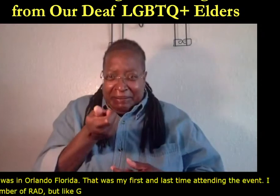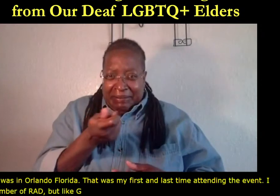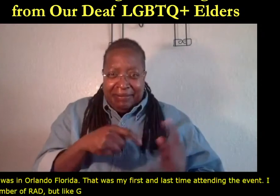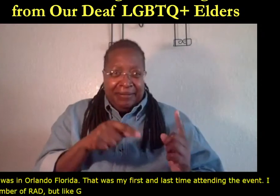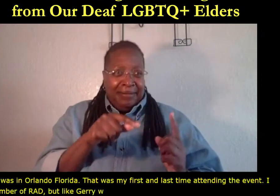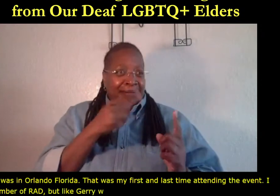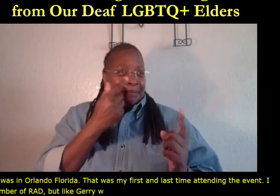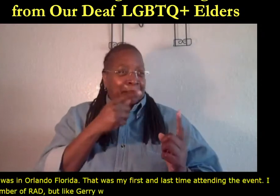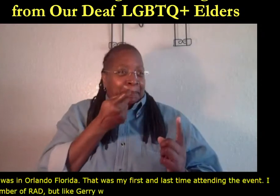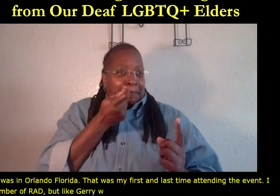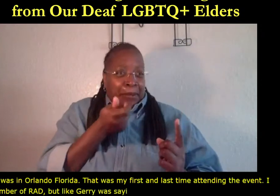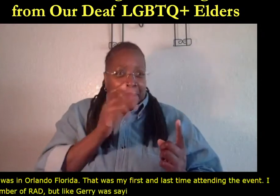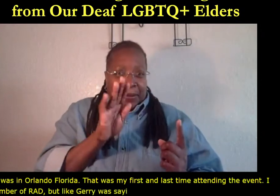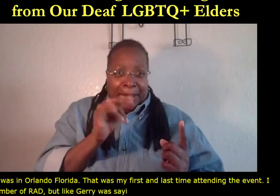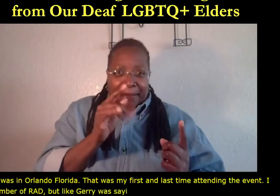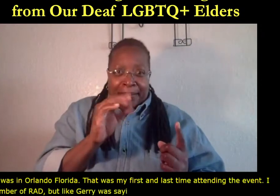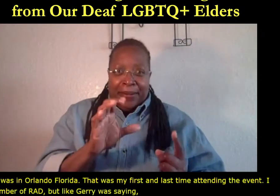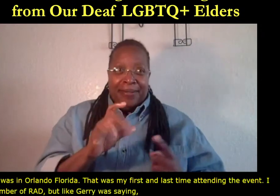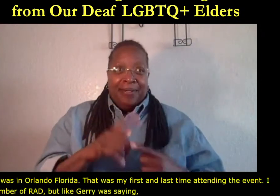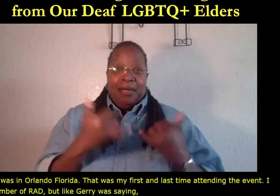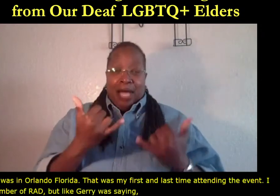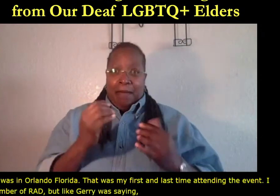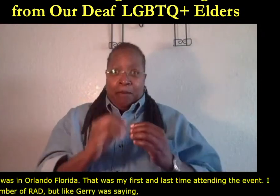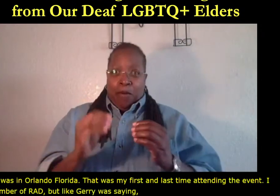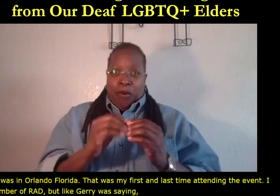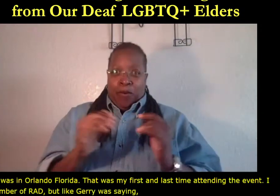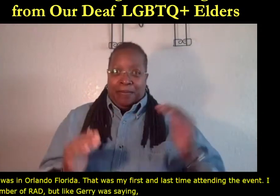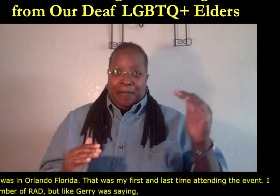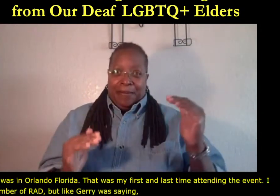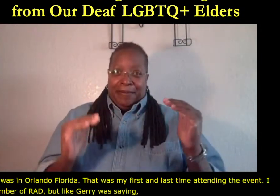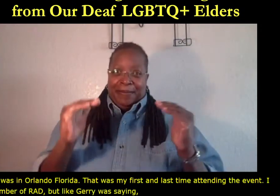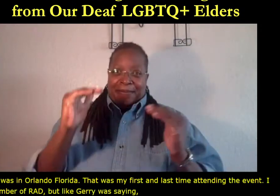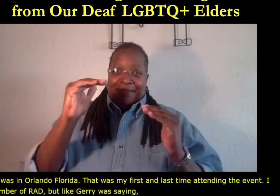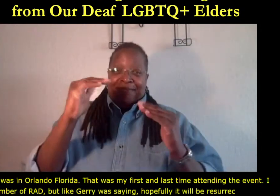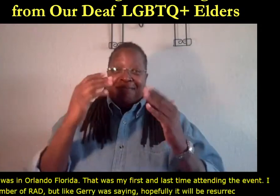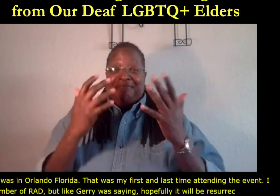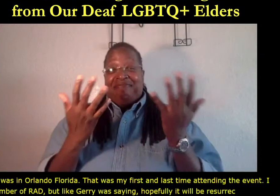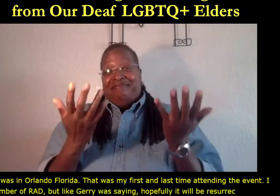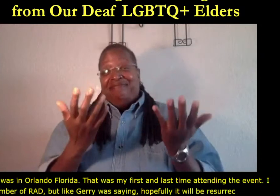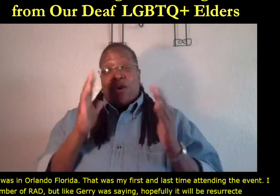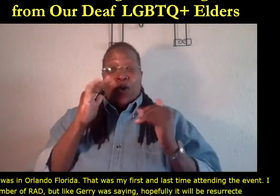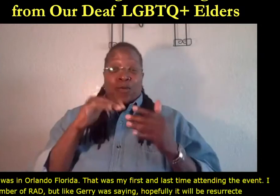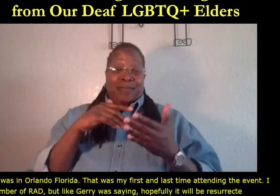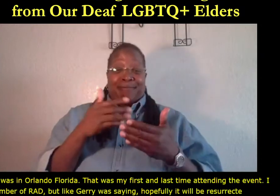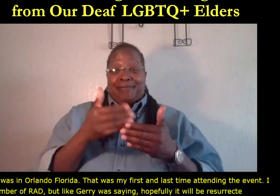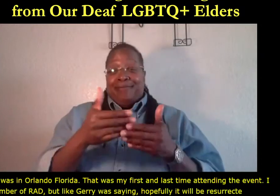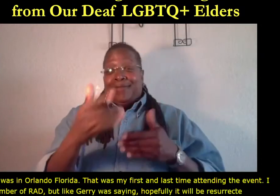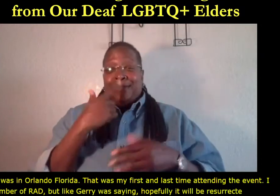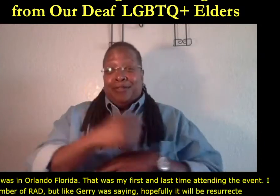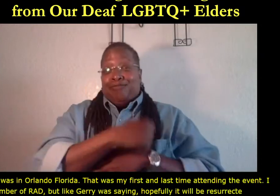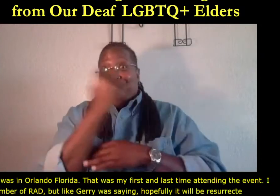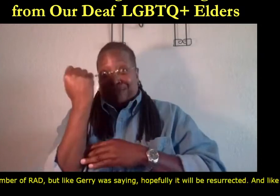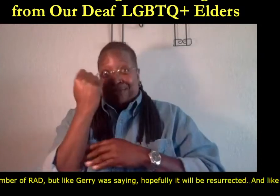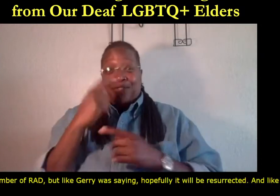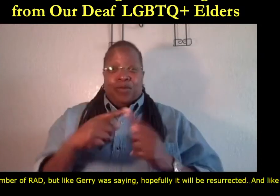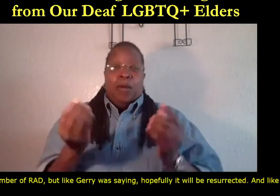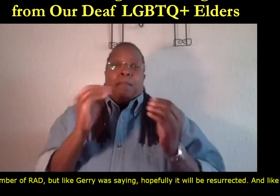and there were very few people of color there very few bipoc and i'd like to see there be a more